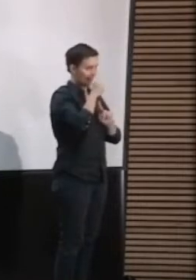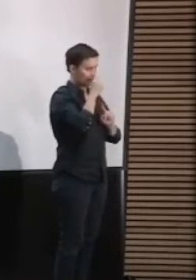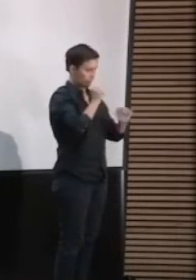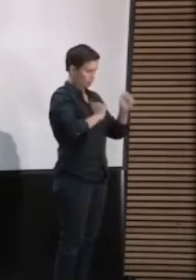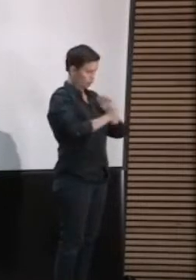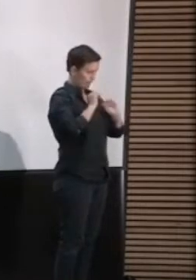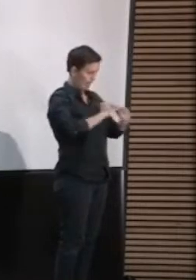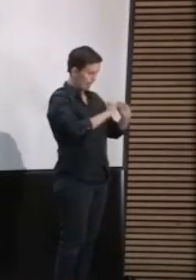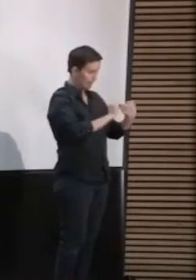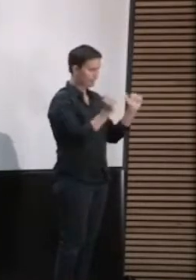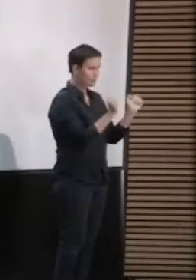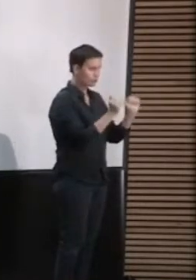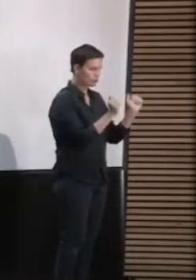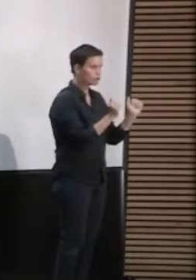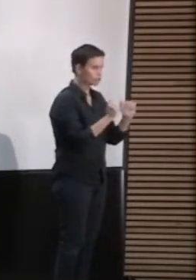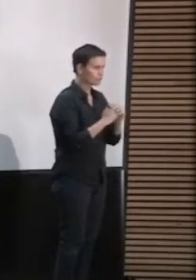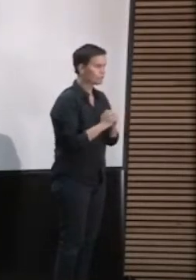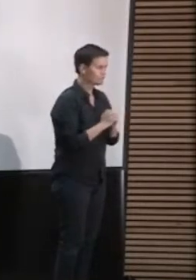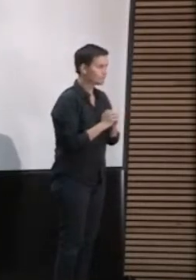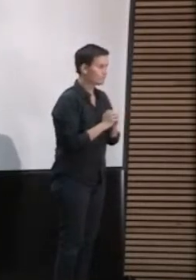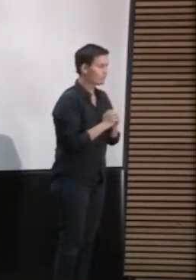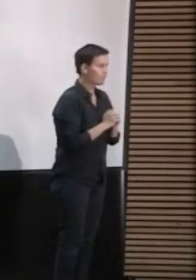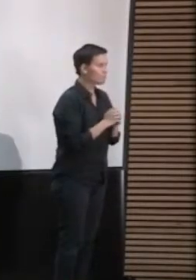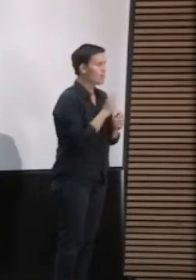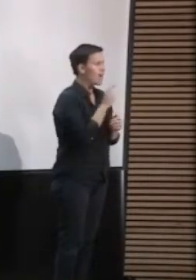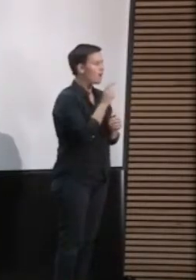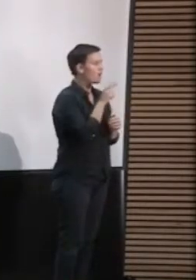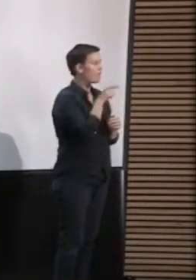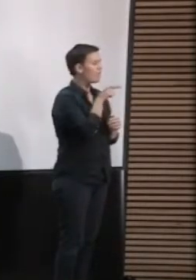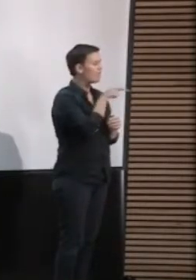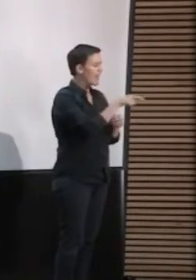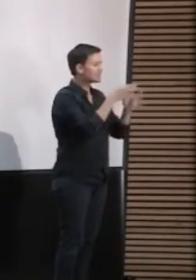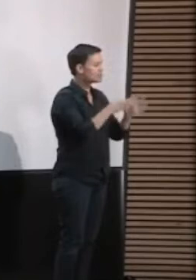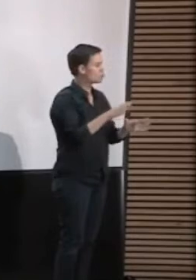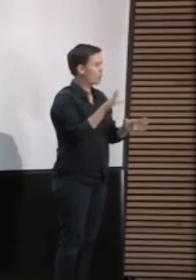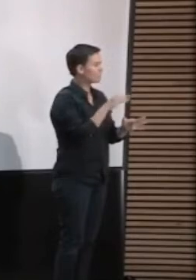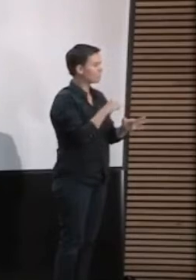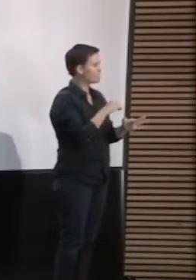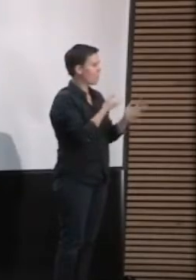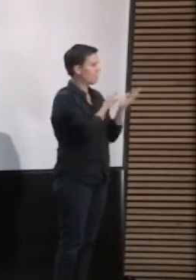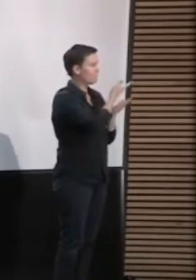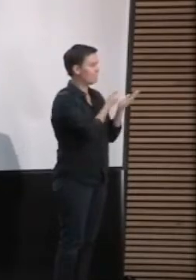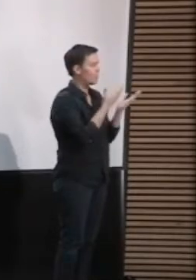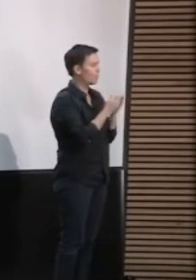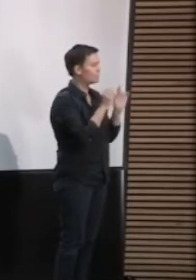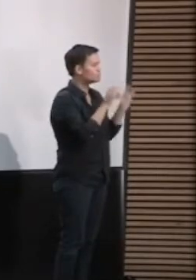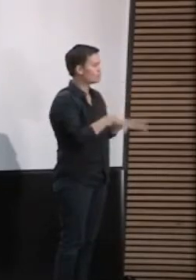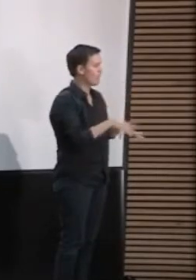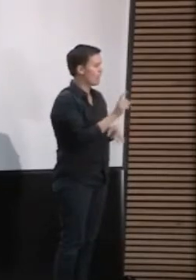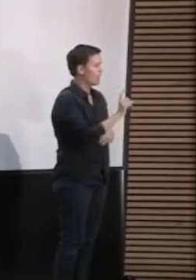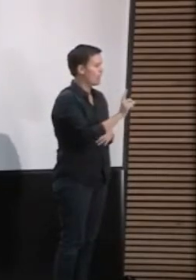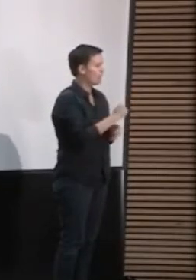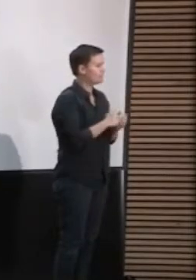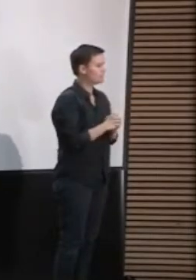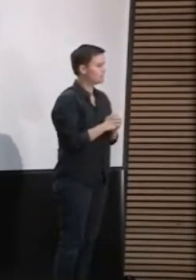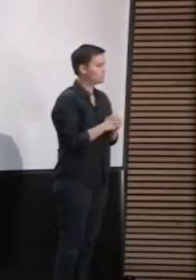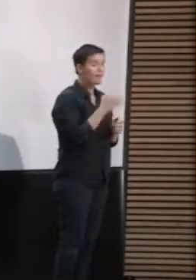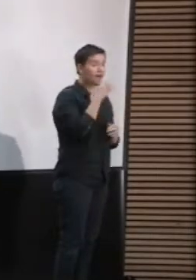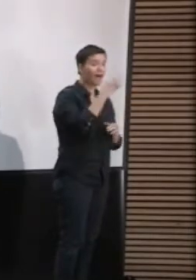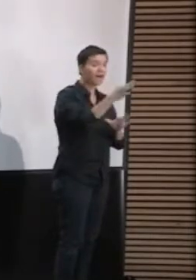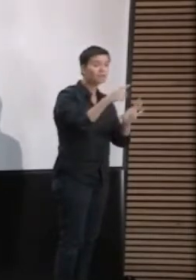seen abroad, but it hasn't come as a result of a specific conversation. Clarify on the 1.5 moves or changes to level 1.